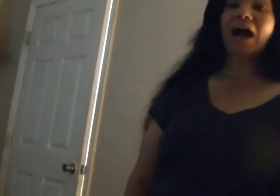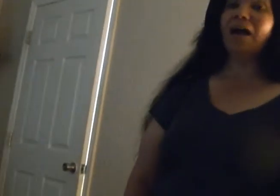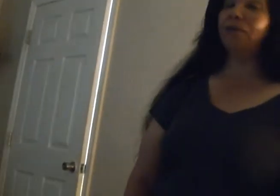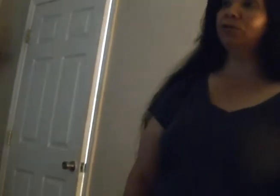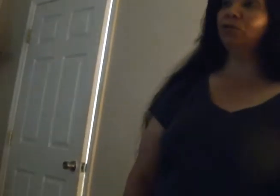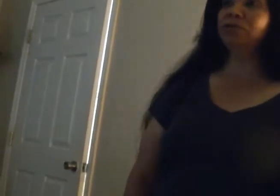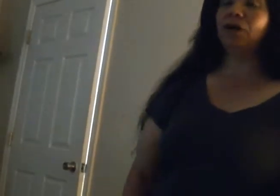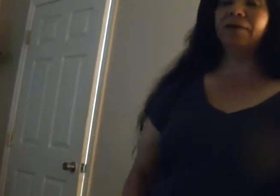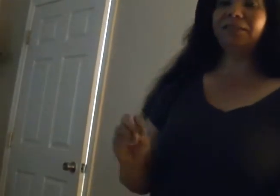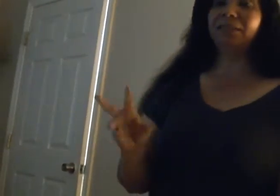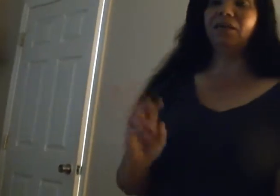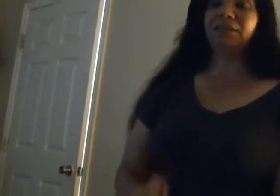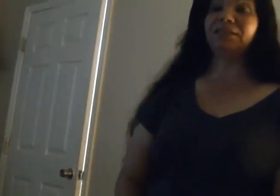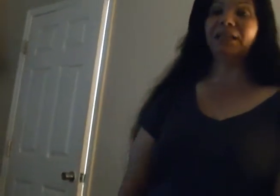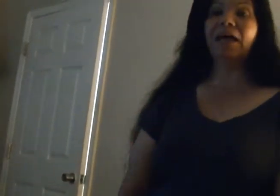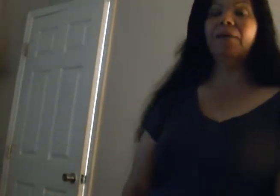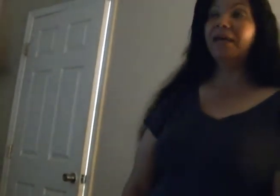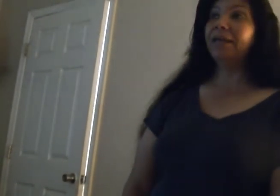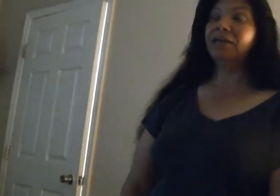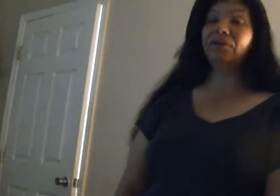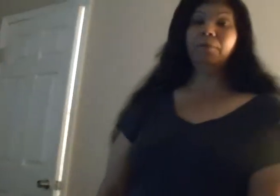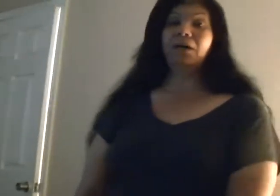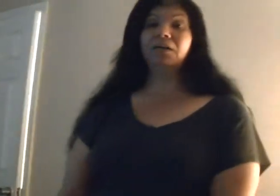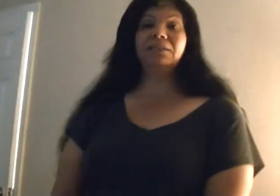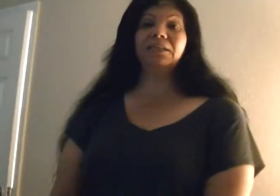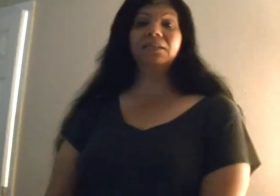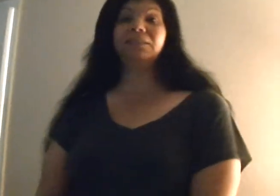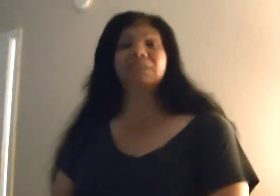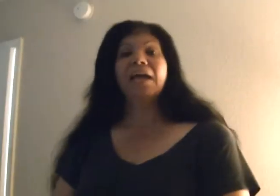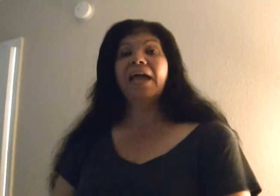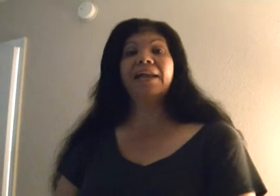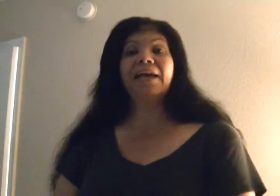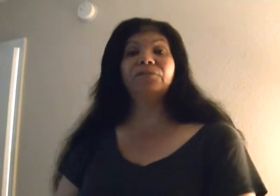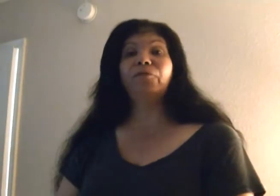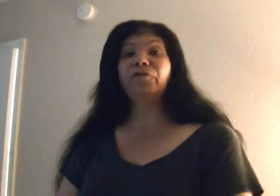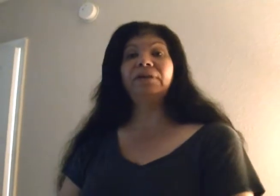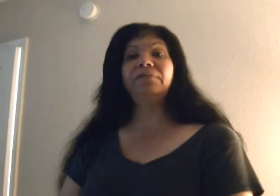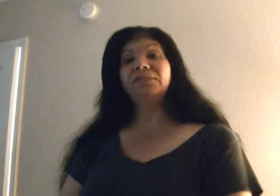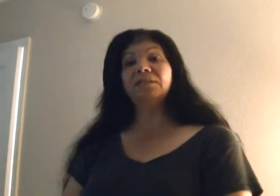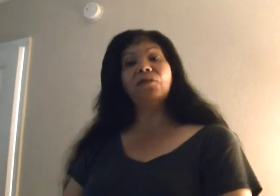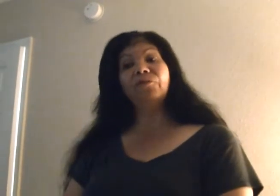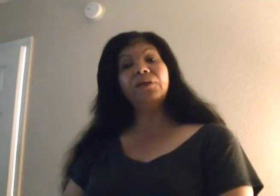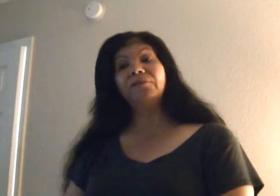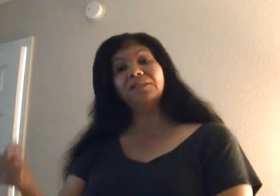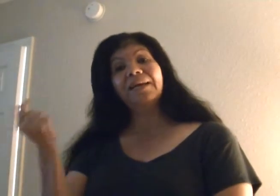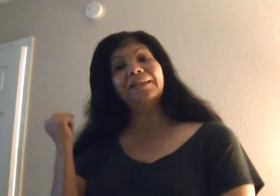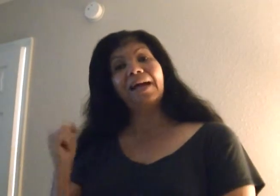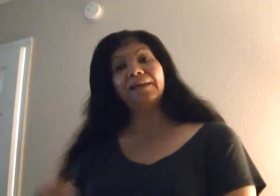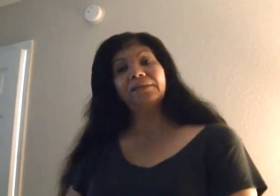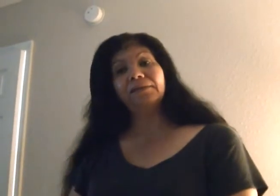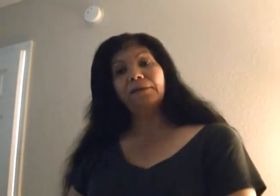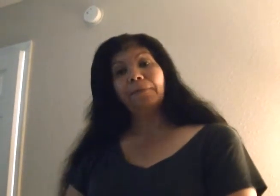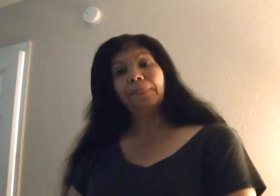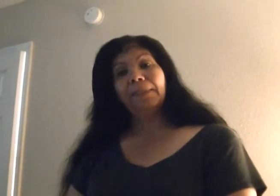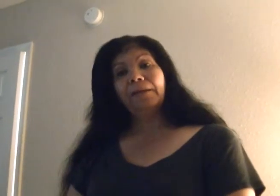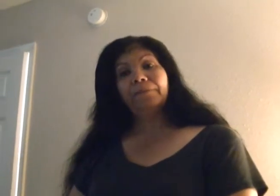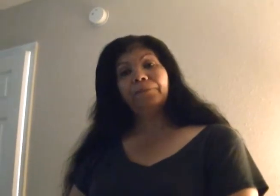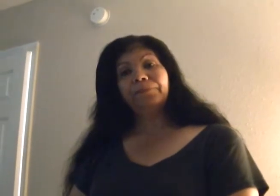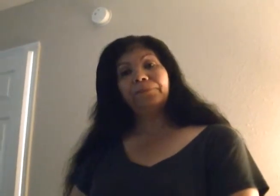am so sorry, and sit on His lap and give Him hugs and kisses and ask for forgiveness, and He'll forgive us like that. And that's found in 1